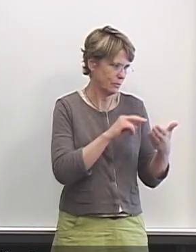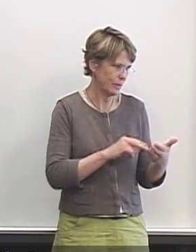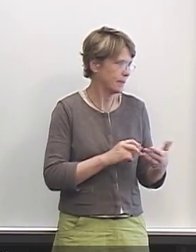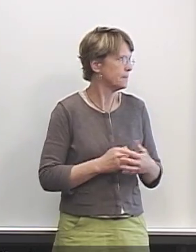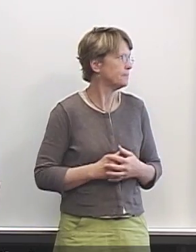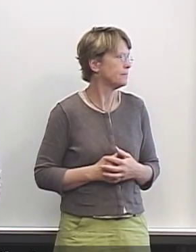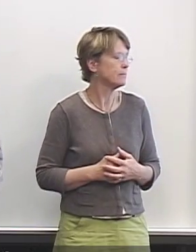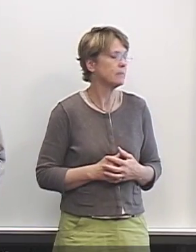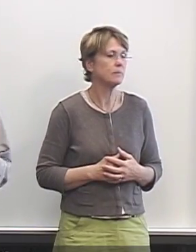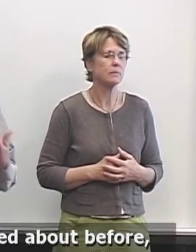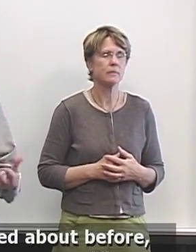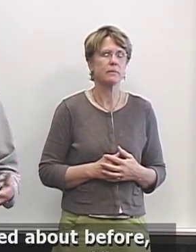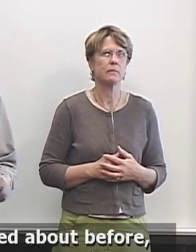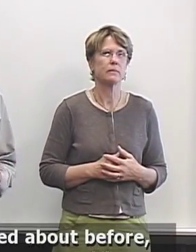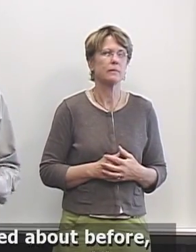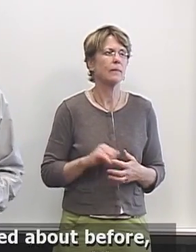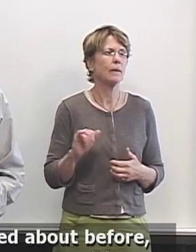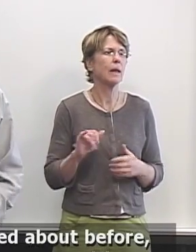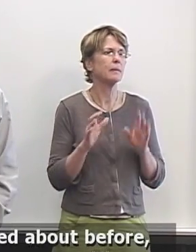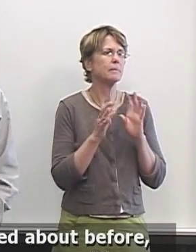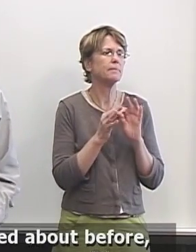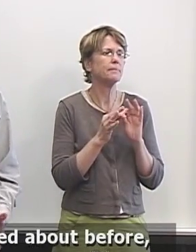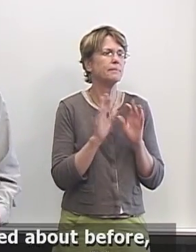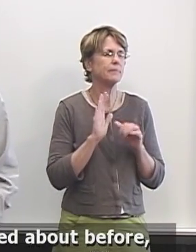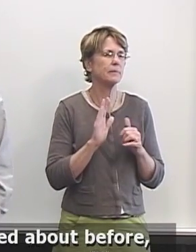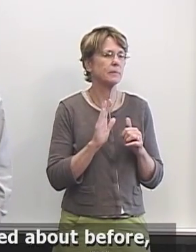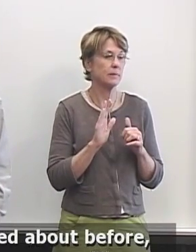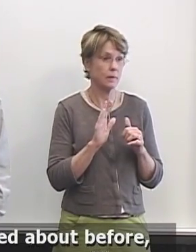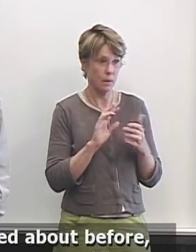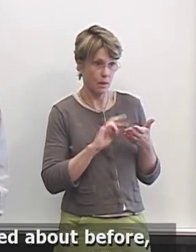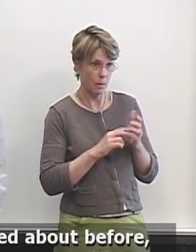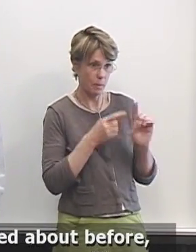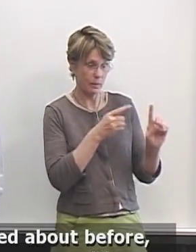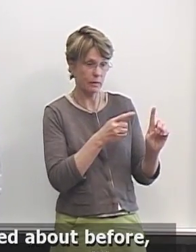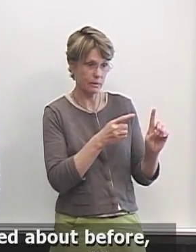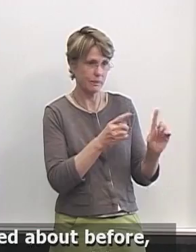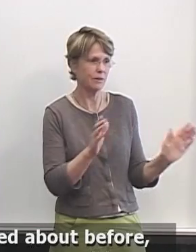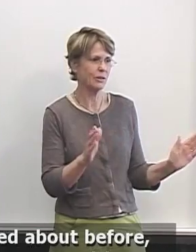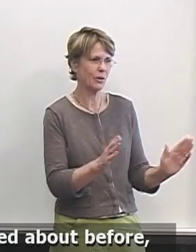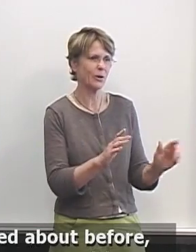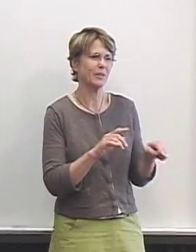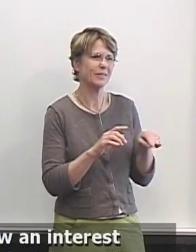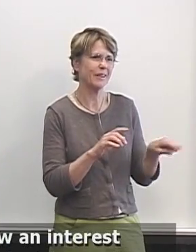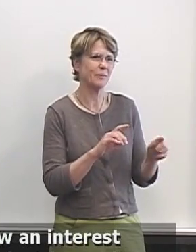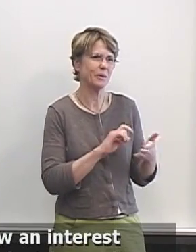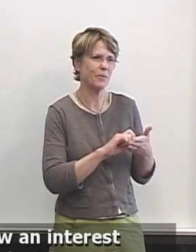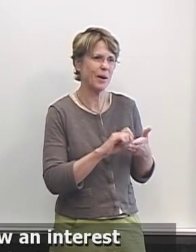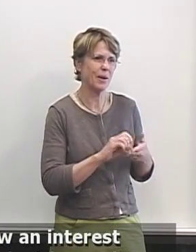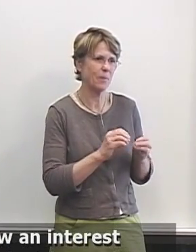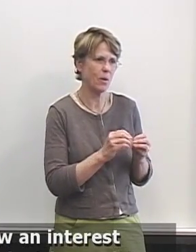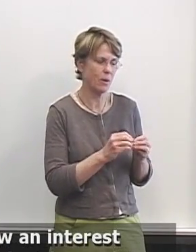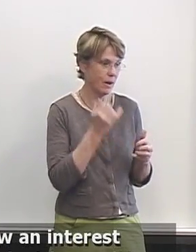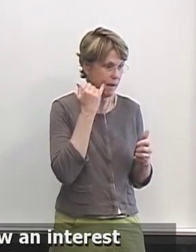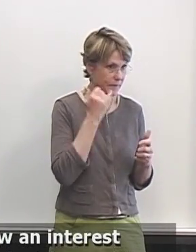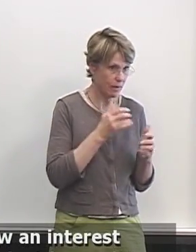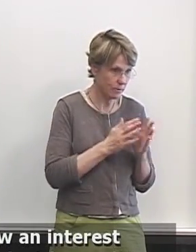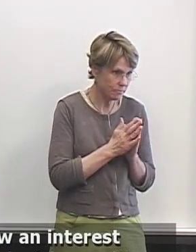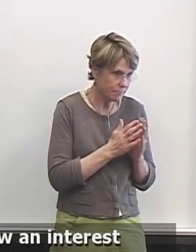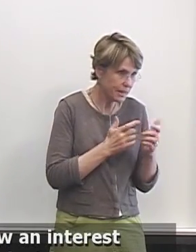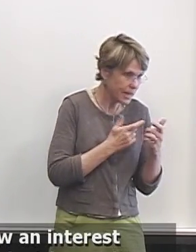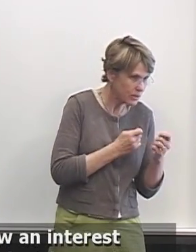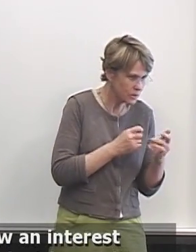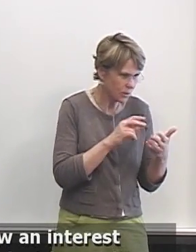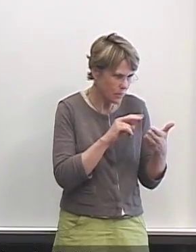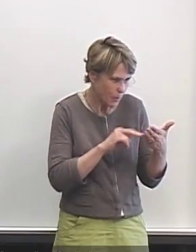Why? As we've talked about before, to encourage more writing. If you show an interest in what the student has